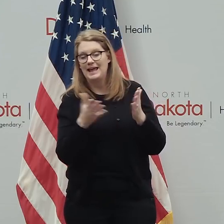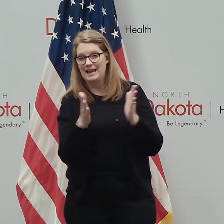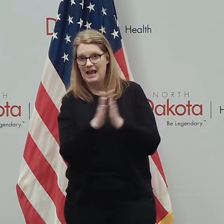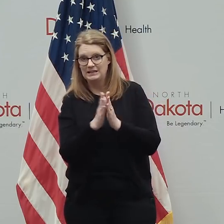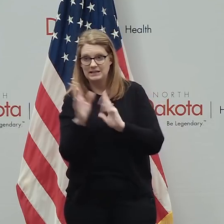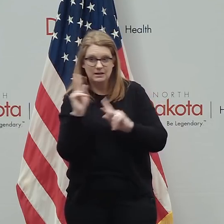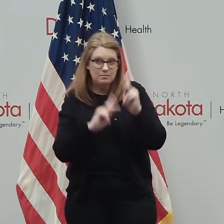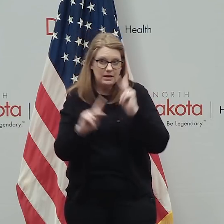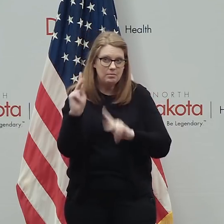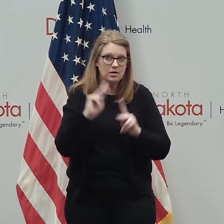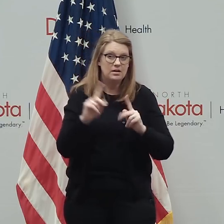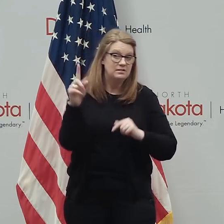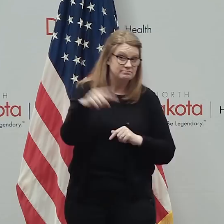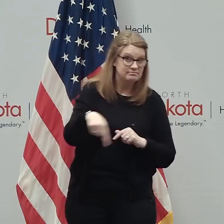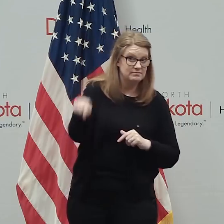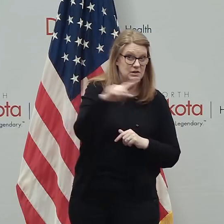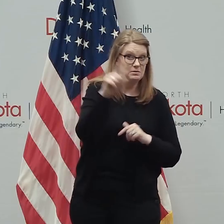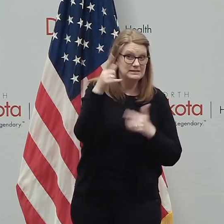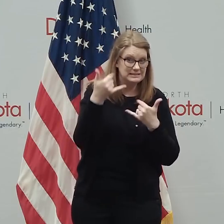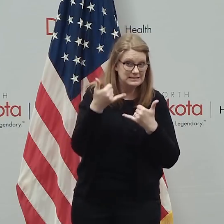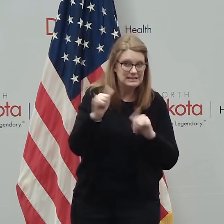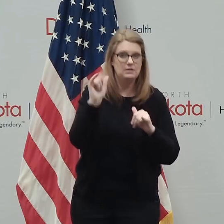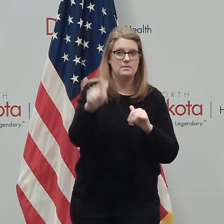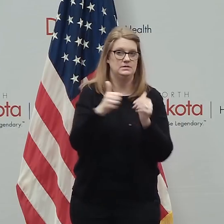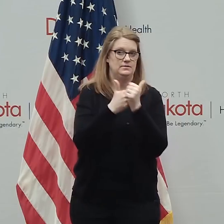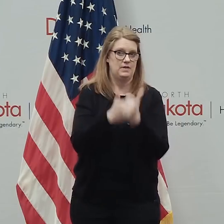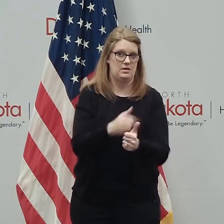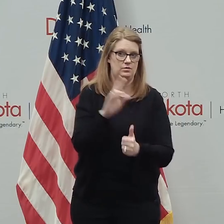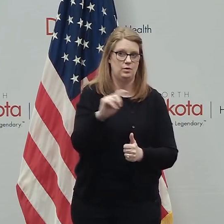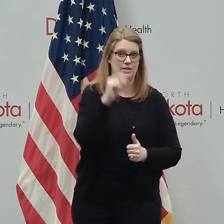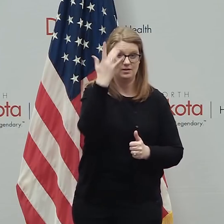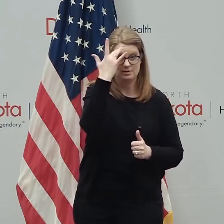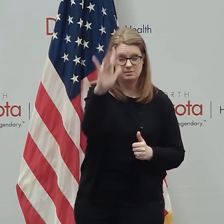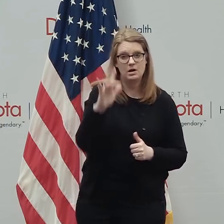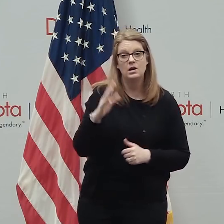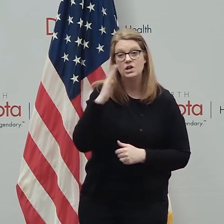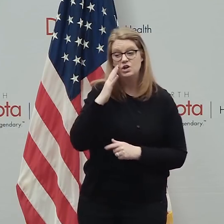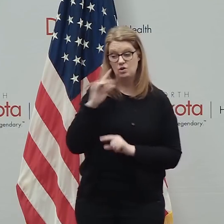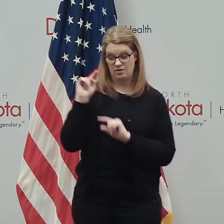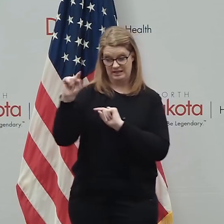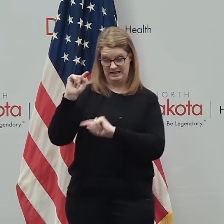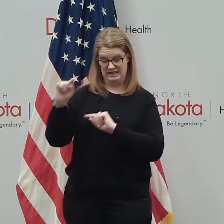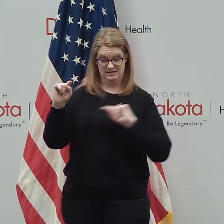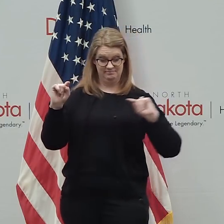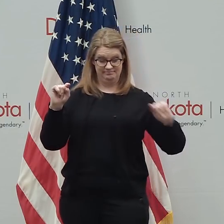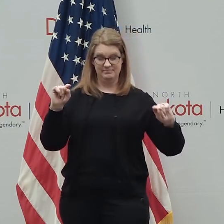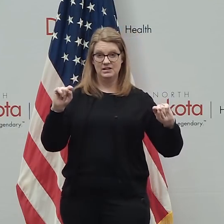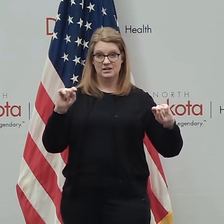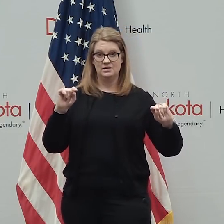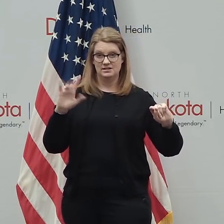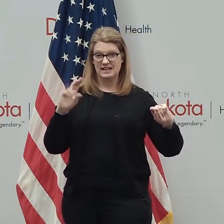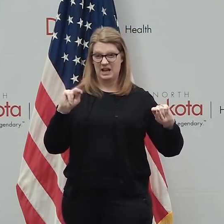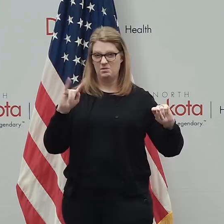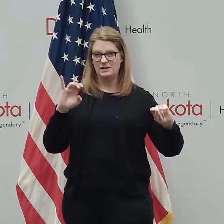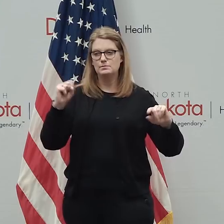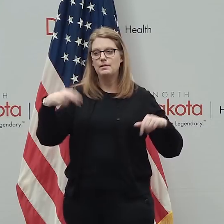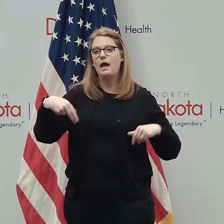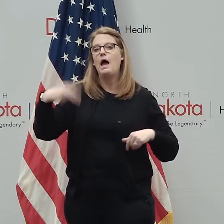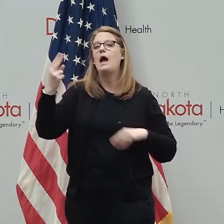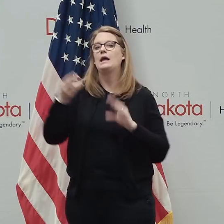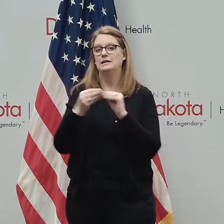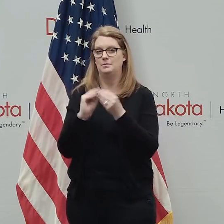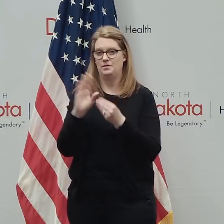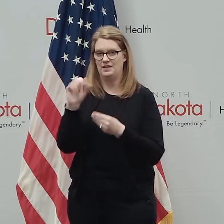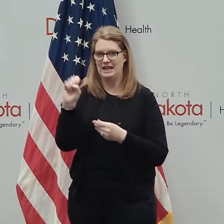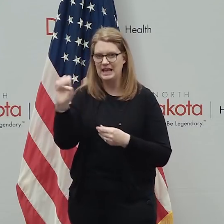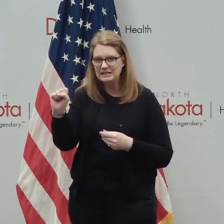that as they practice North Dakota Smart, particularly in these counties with high percentages and high number of actives, you literally have a